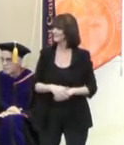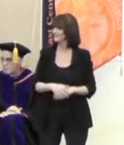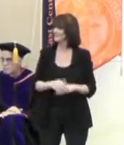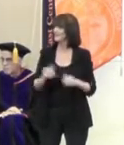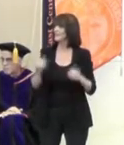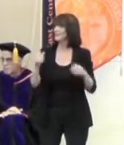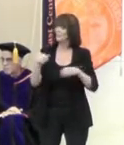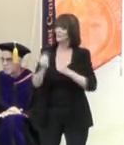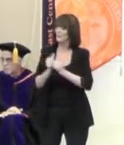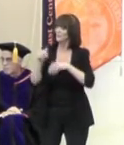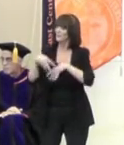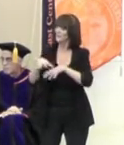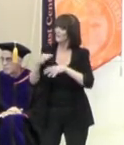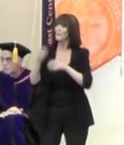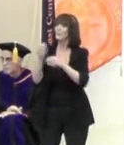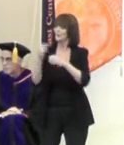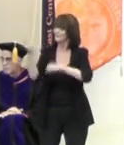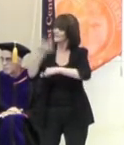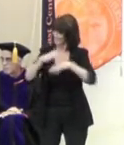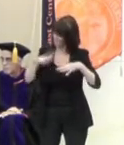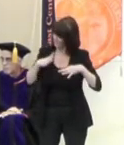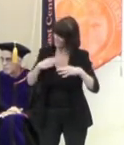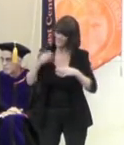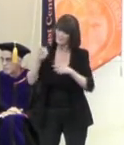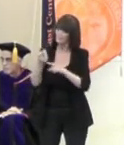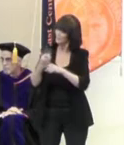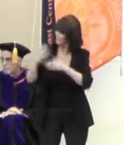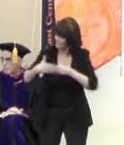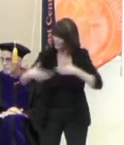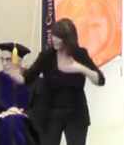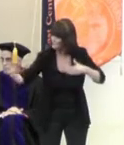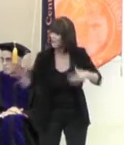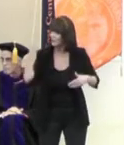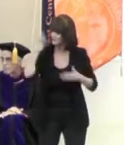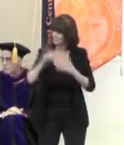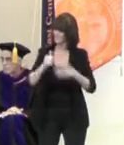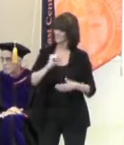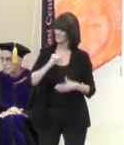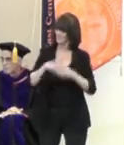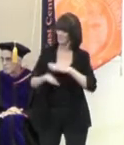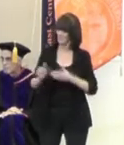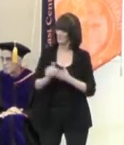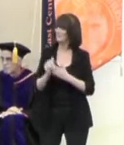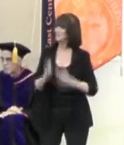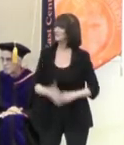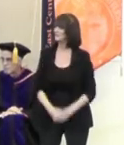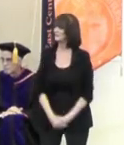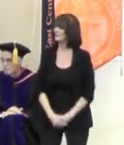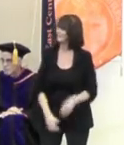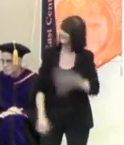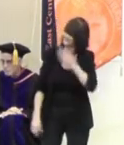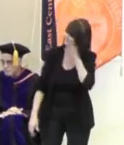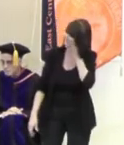grand parade and got a day off. And from that day forward, I knew I was a born leader.